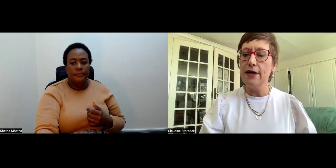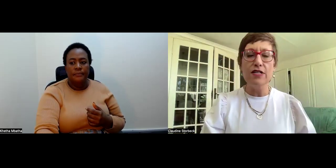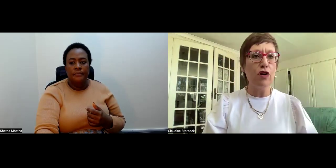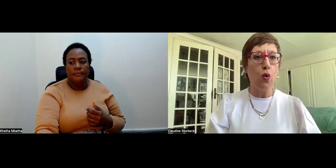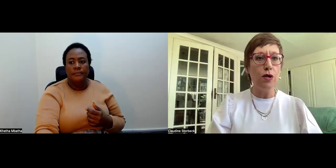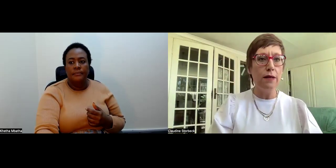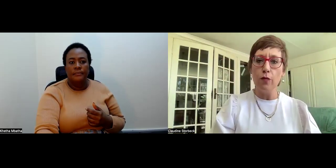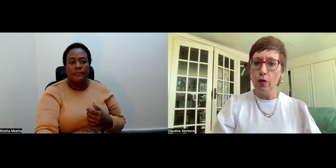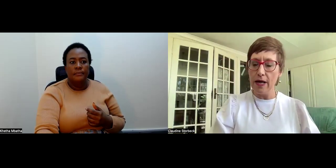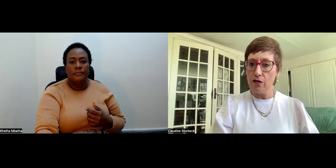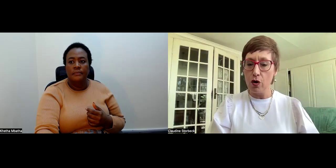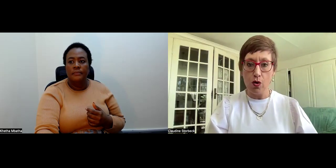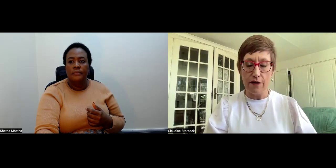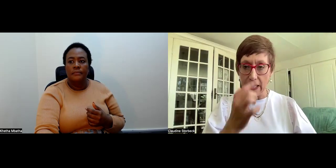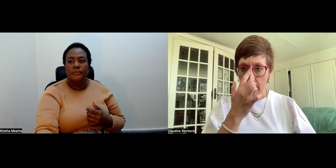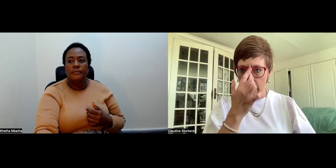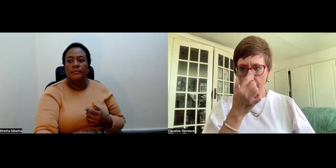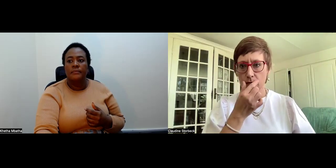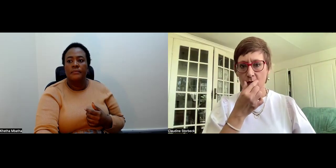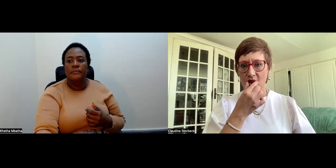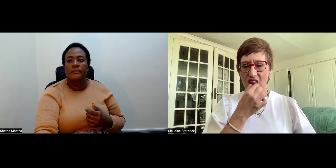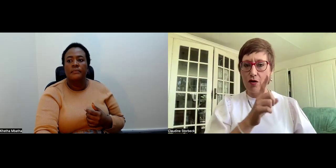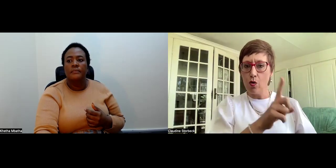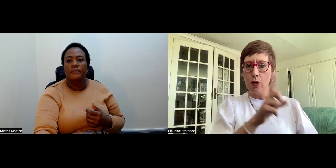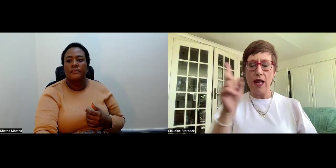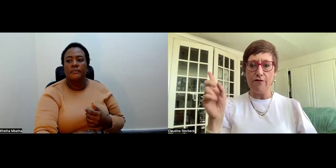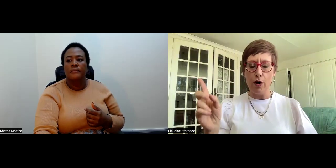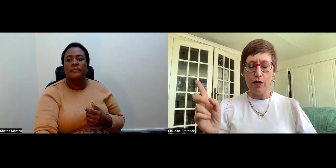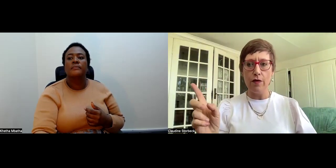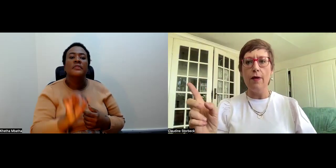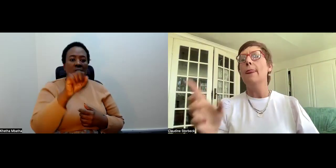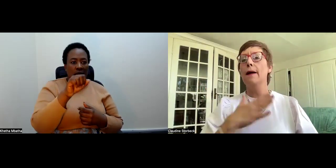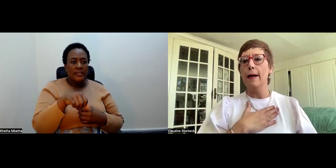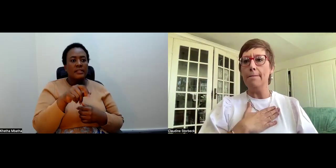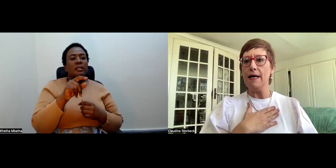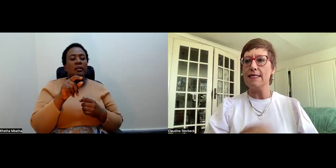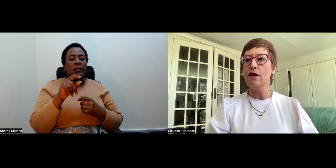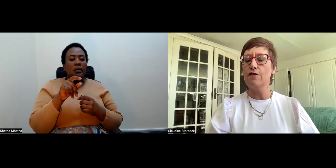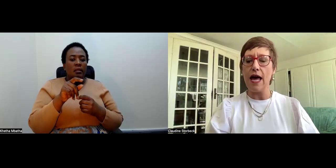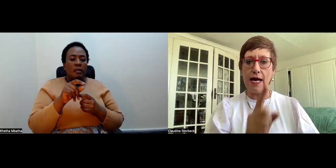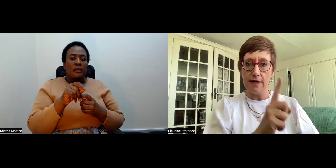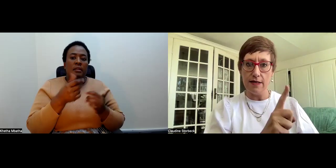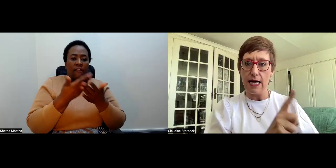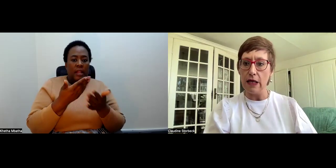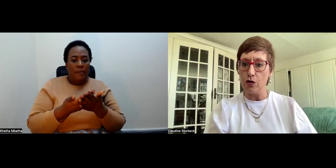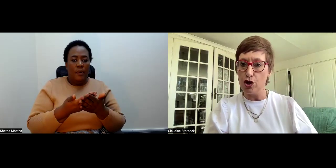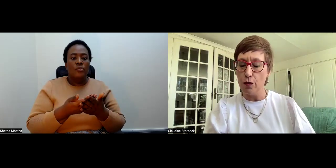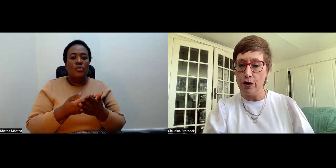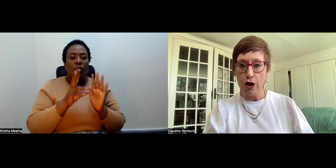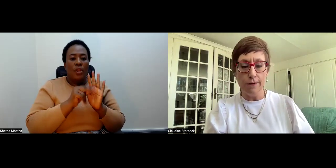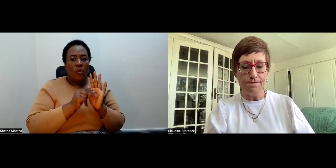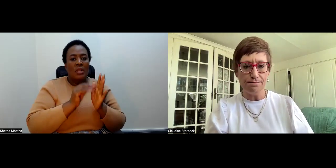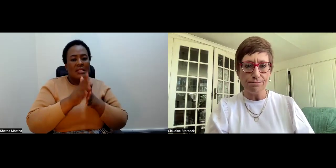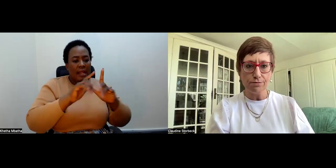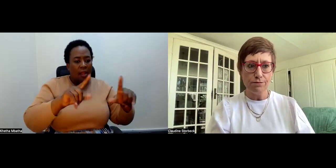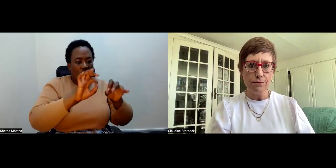So yes, there is a recording. We will make the recording available, and the recording will have both myself and the sign language